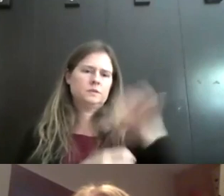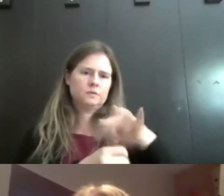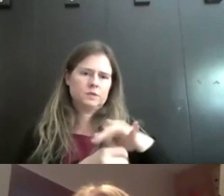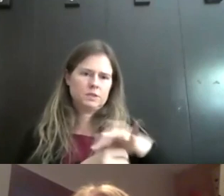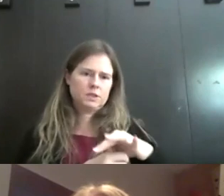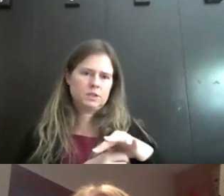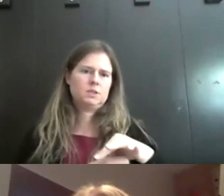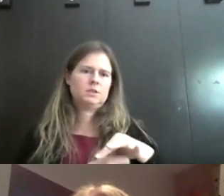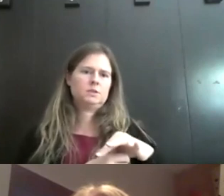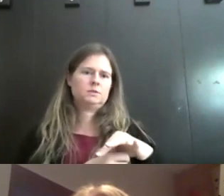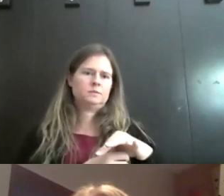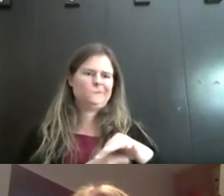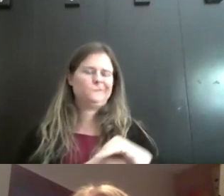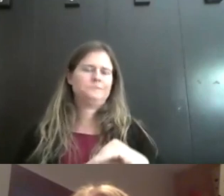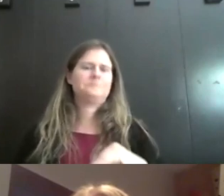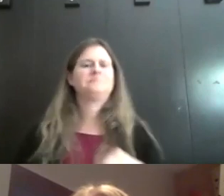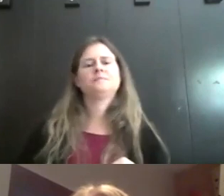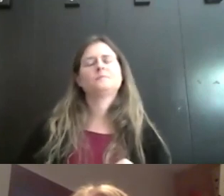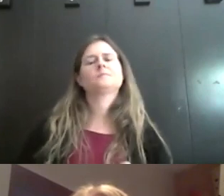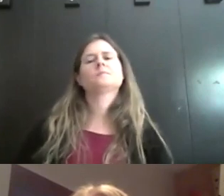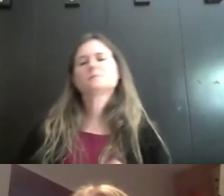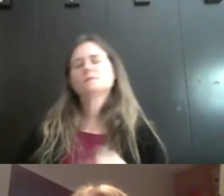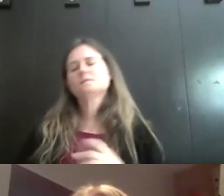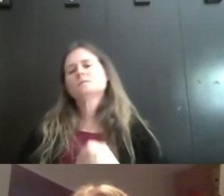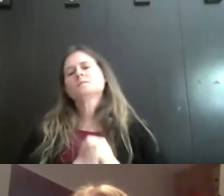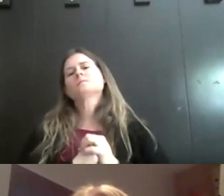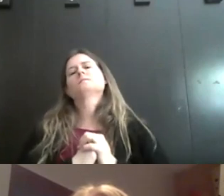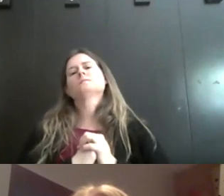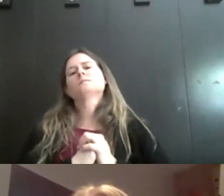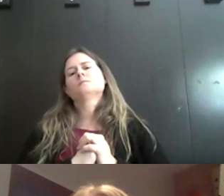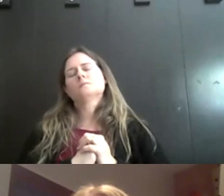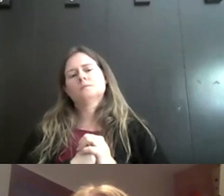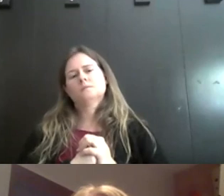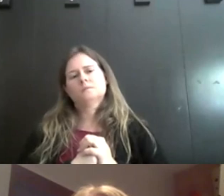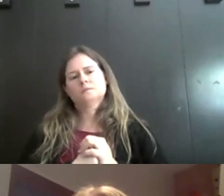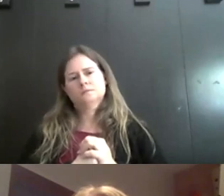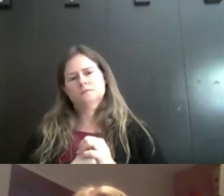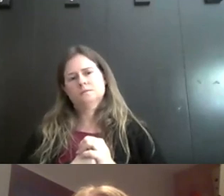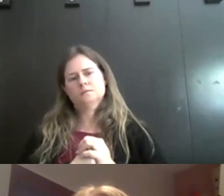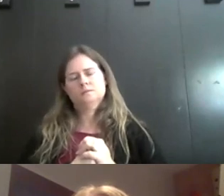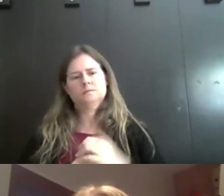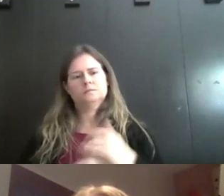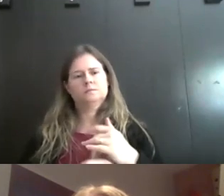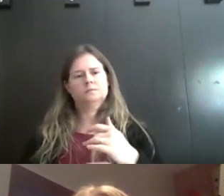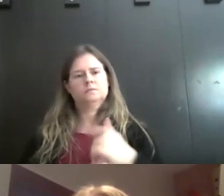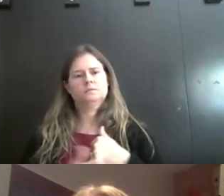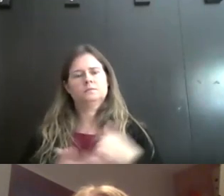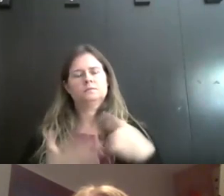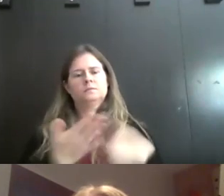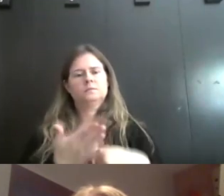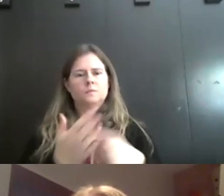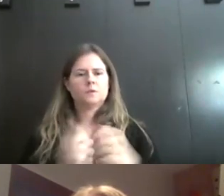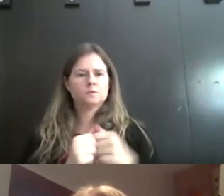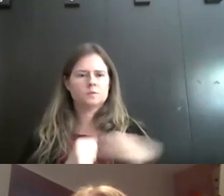nice coffee shop on Main Street in Ventura. And I'd just like to talk to you about what are the